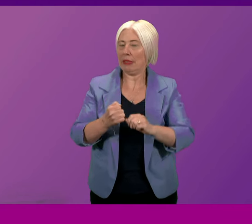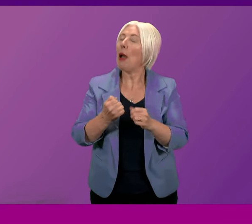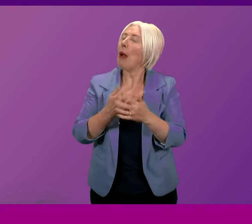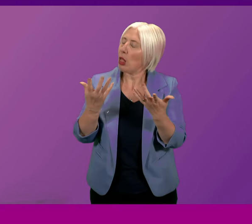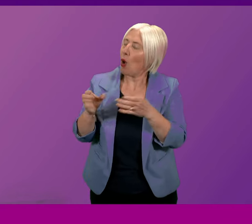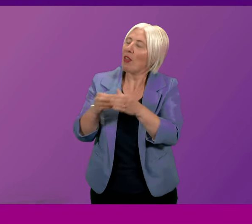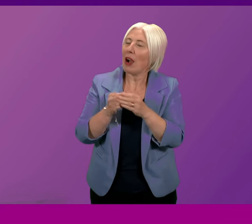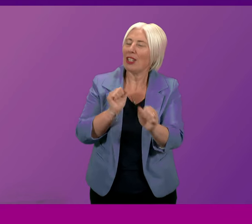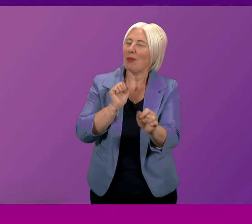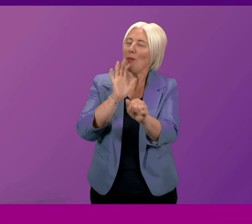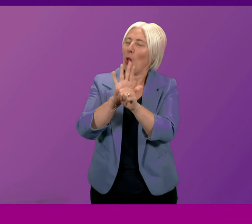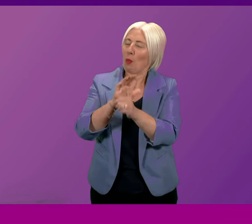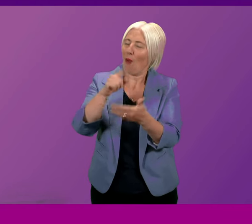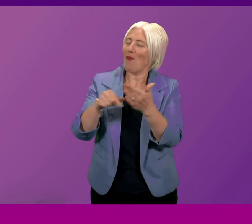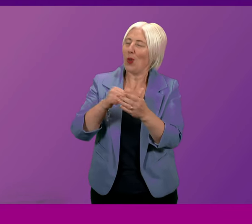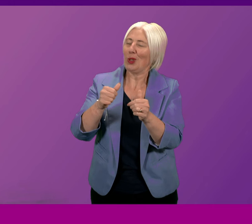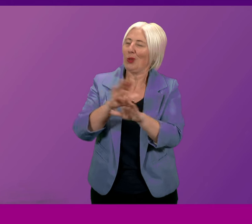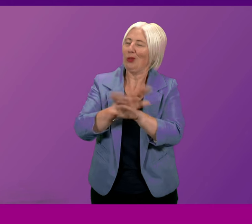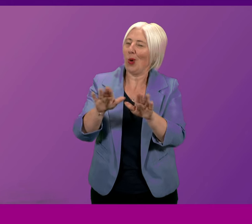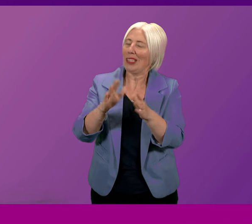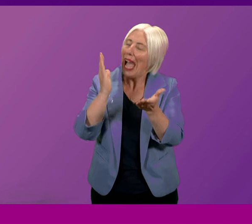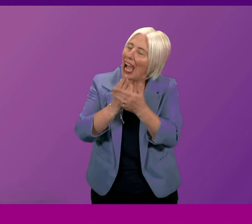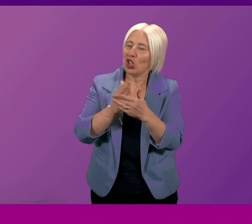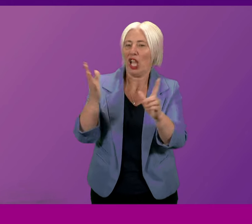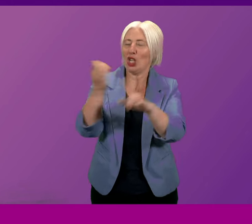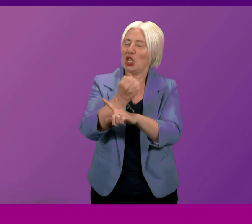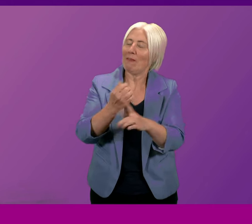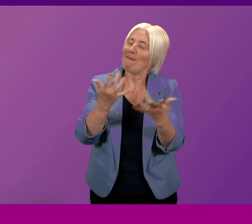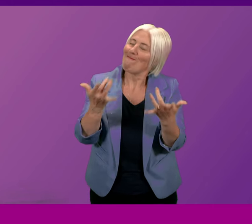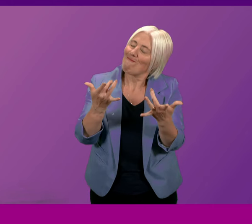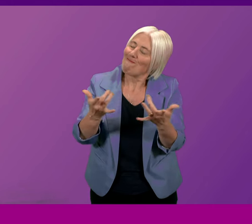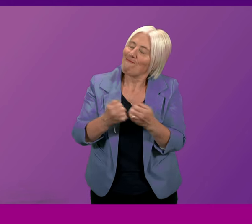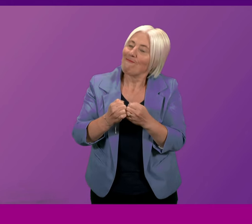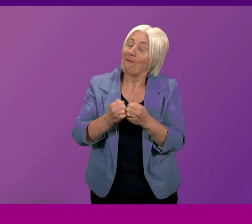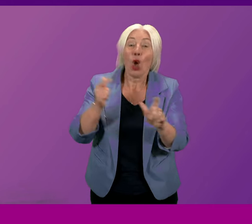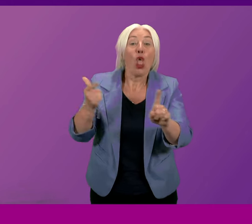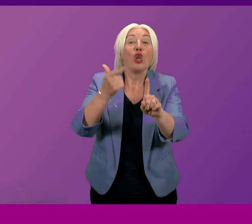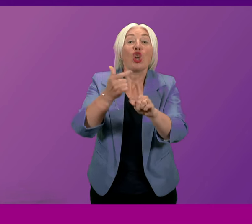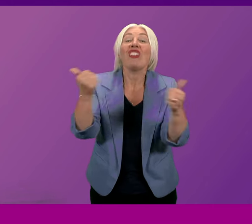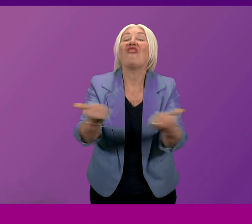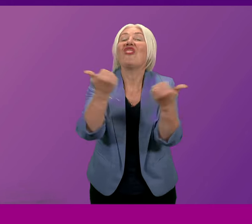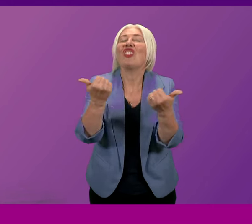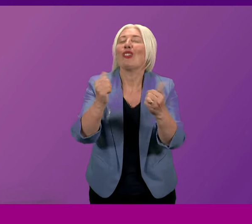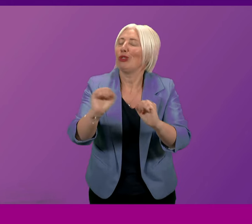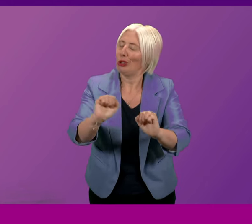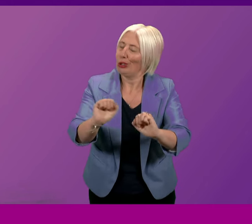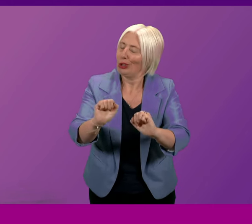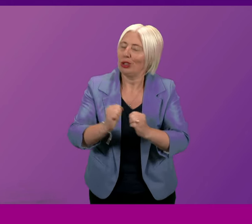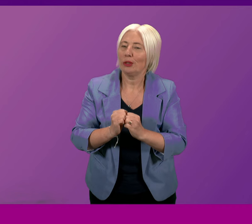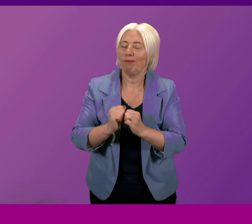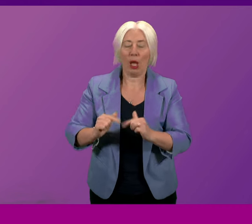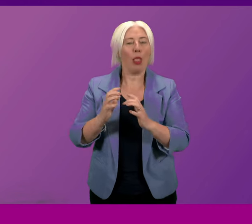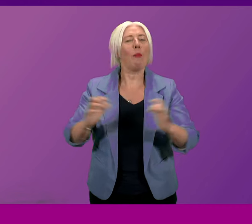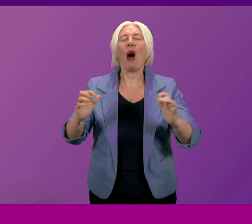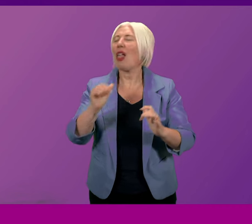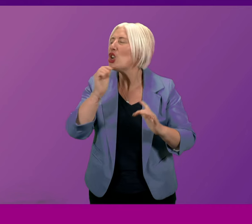there. The journey is far from complete. This Parliament isn't yet strong enough